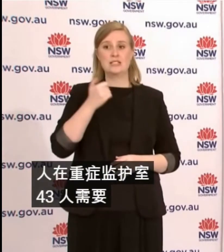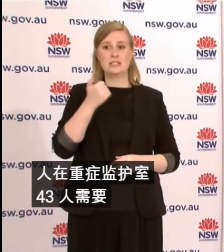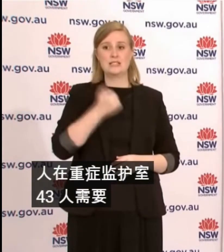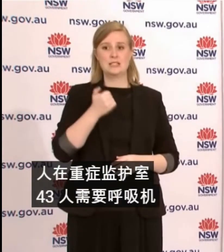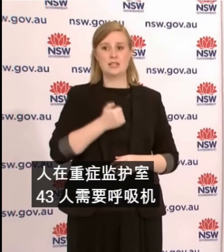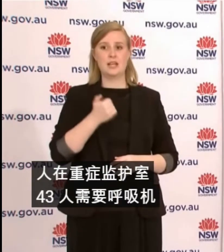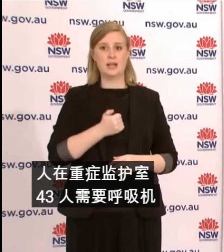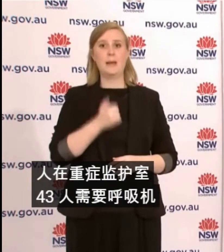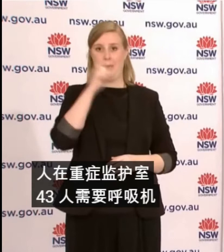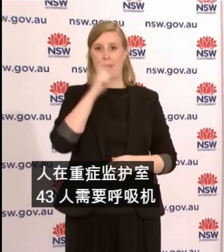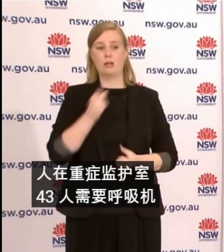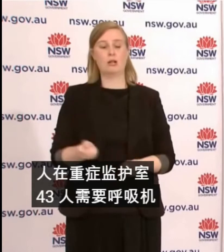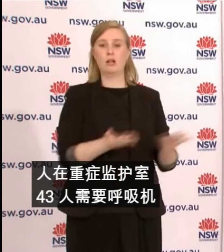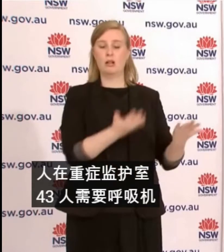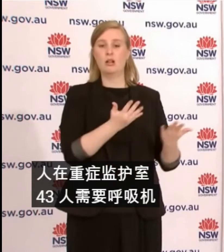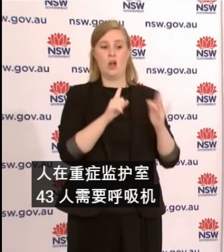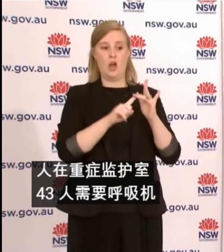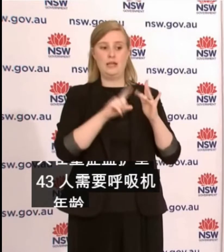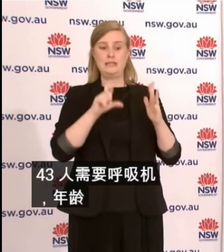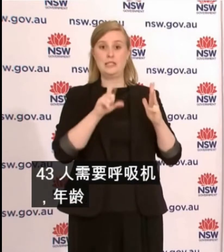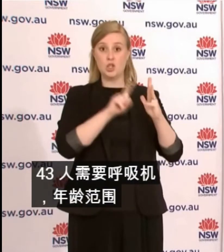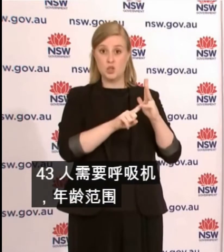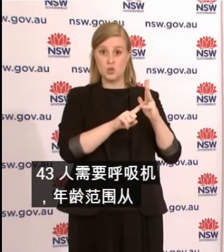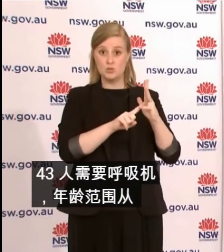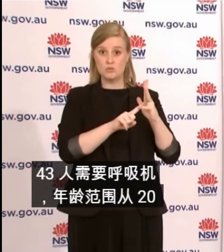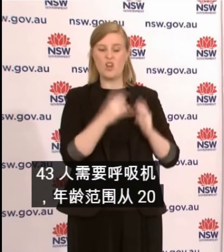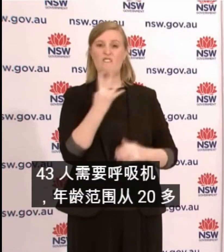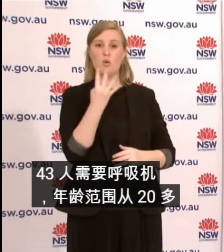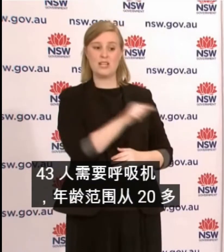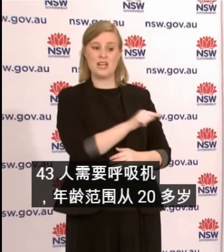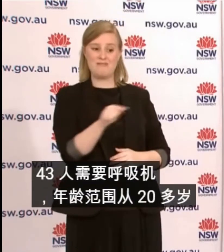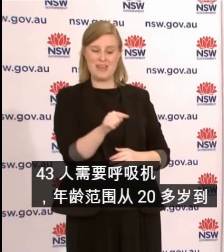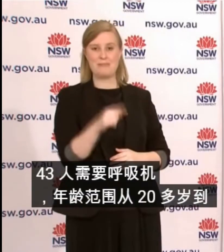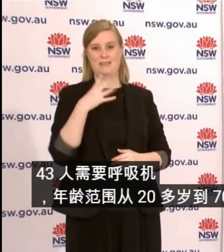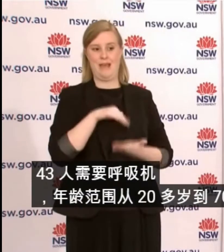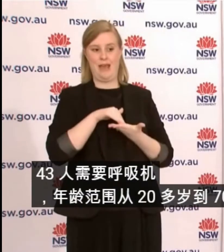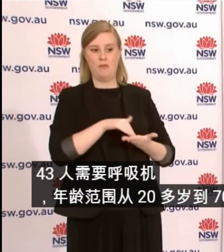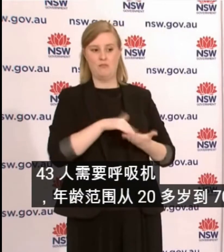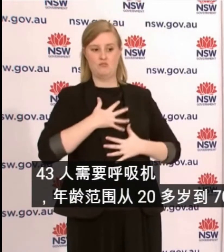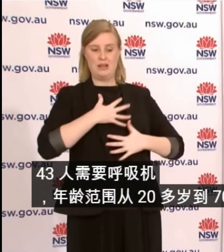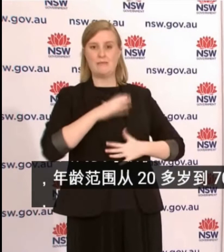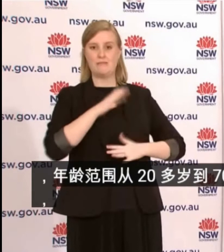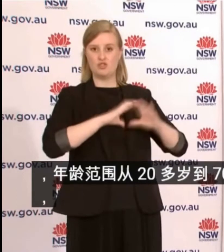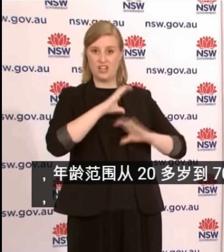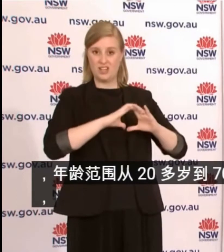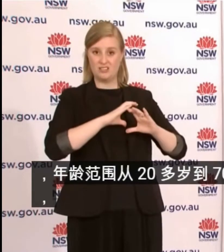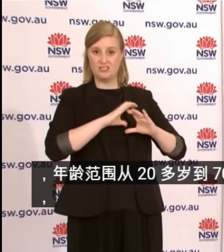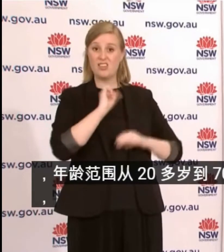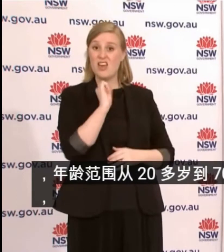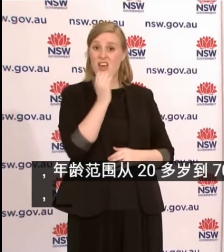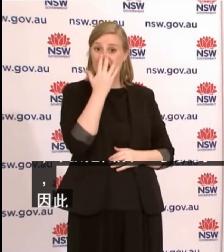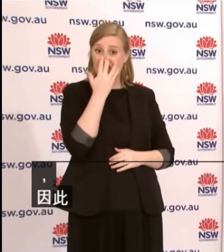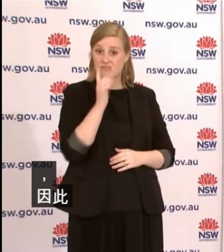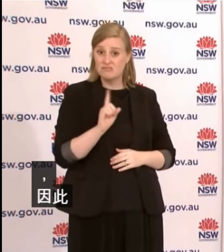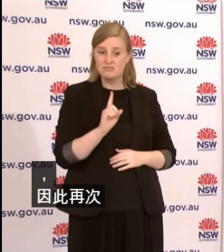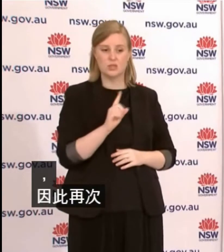who require ventilation. The age range is from their 20s through to their 70s.